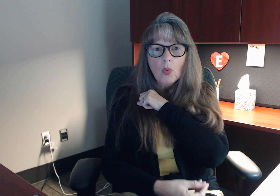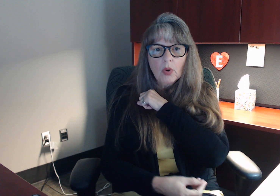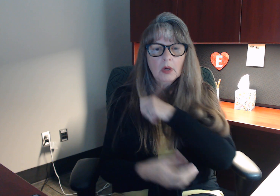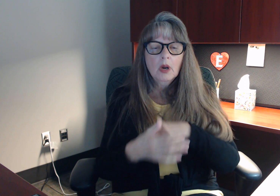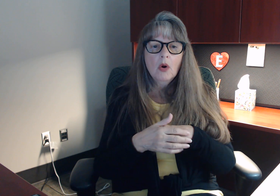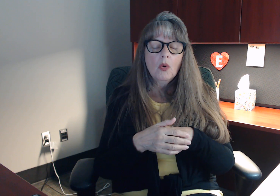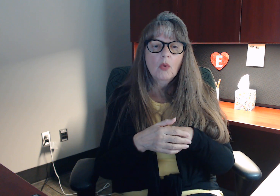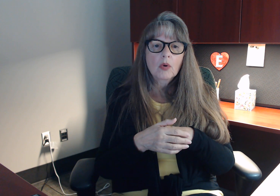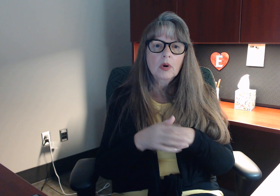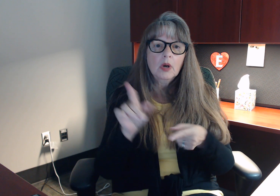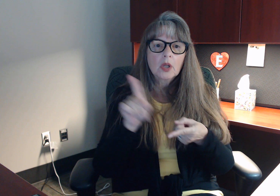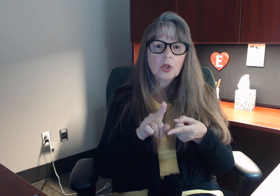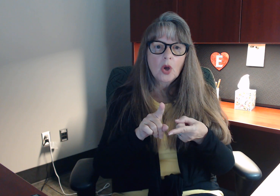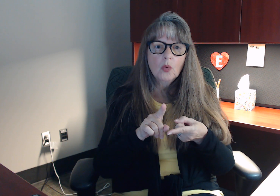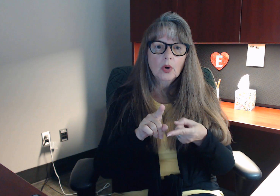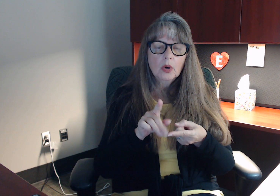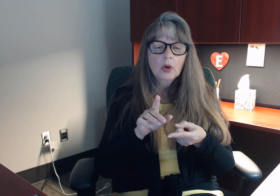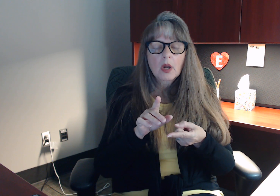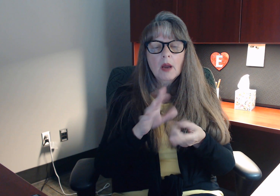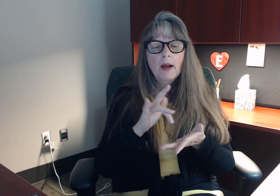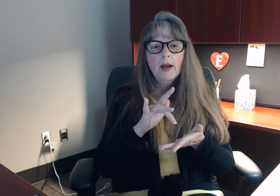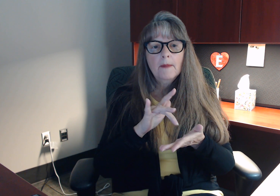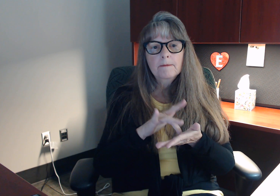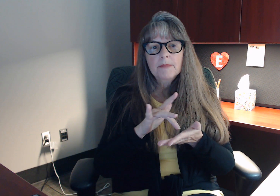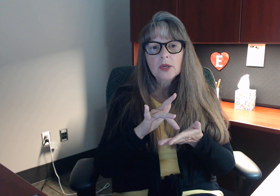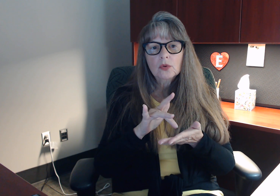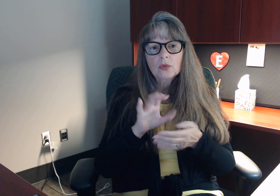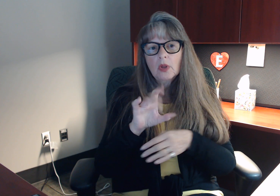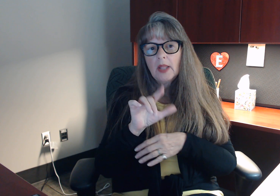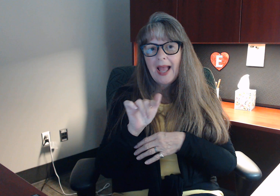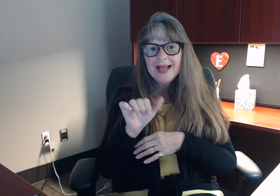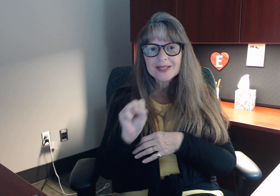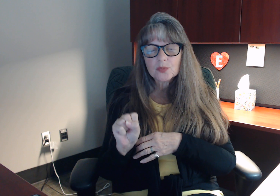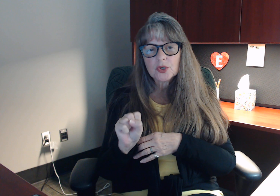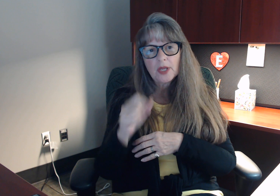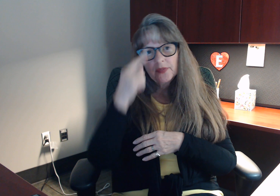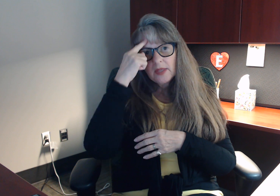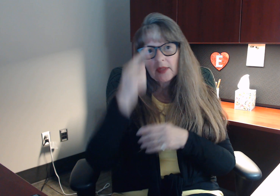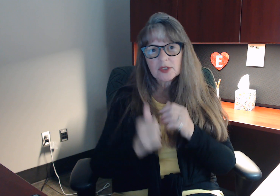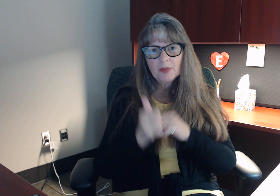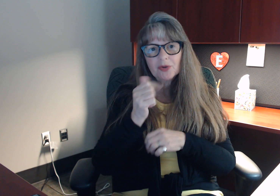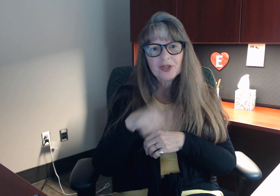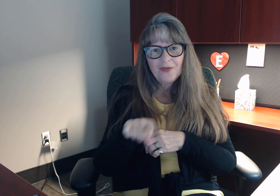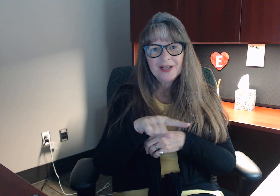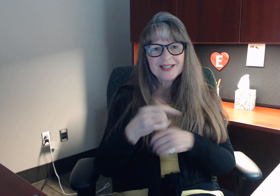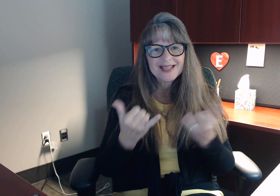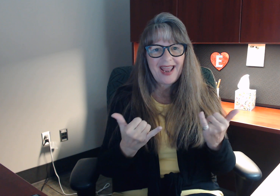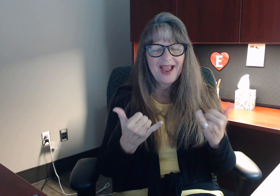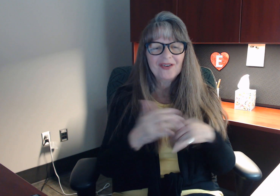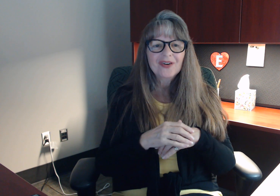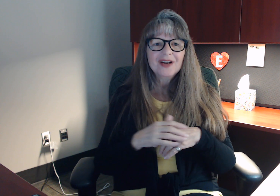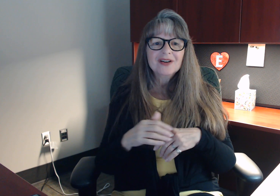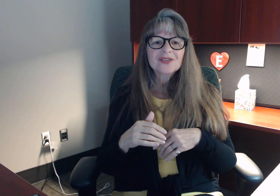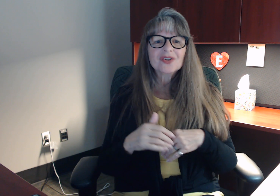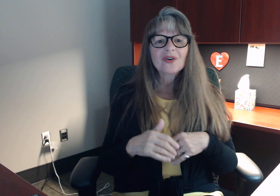poor or lower middle class, which I think that's most of us now. So